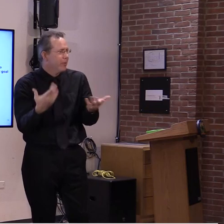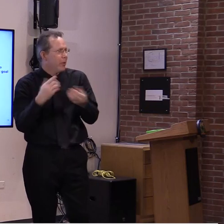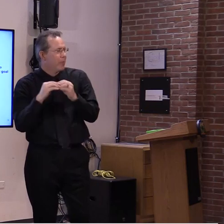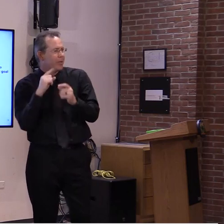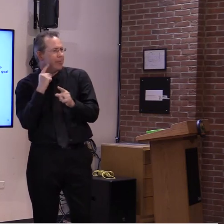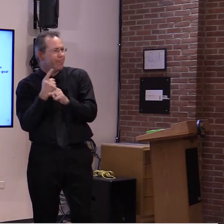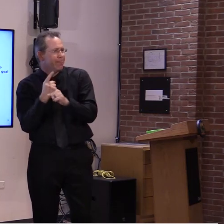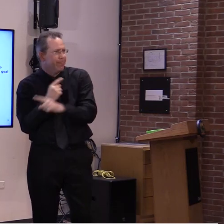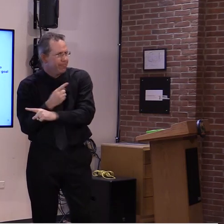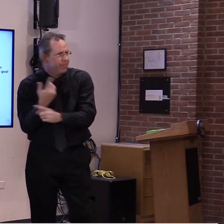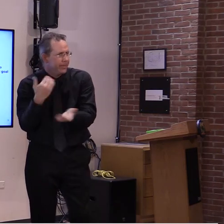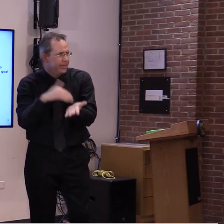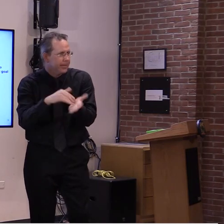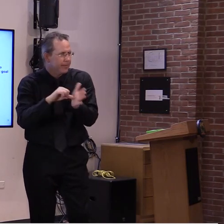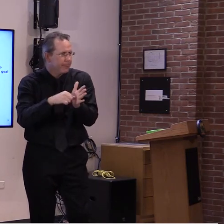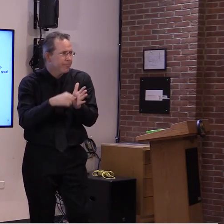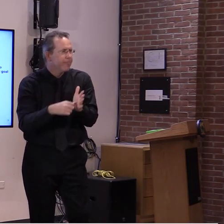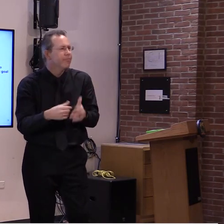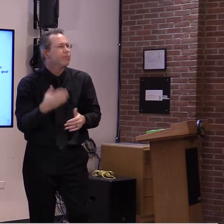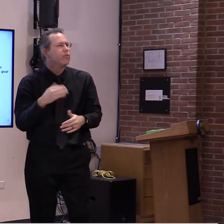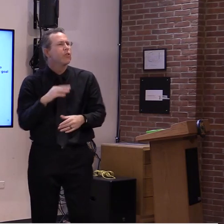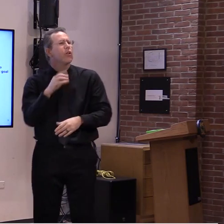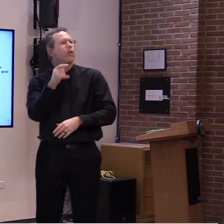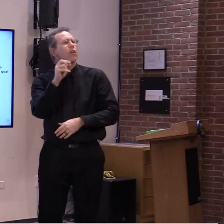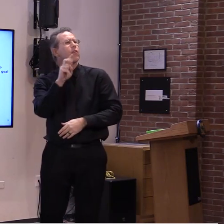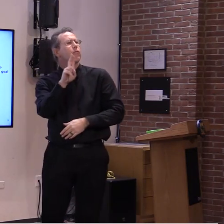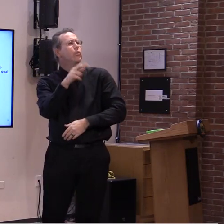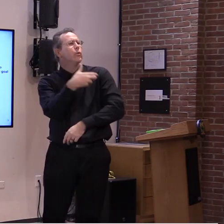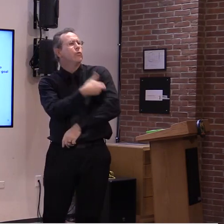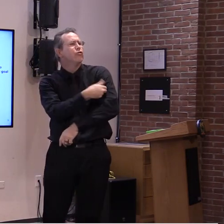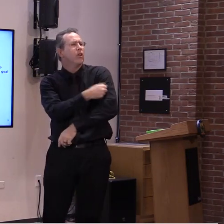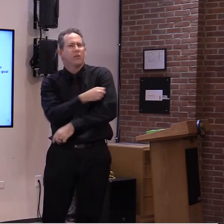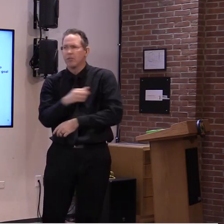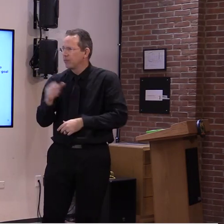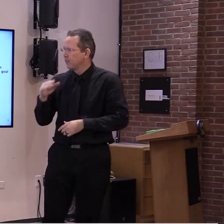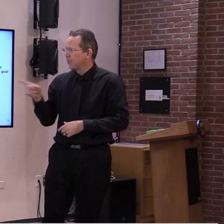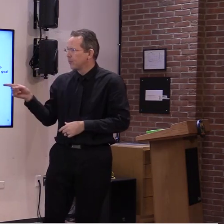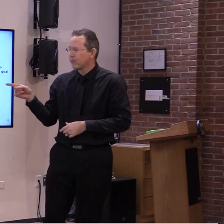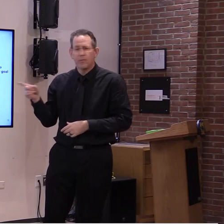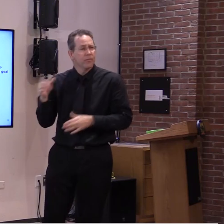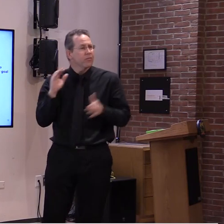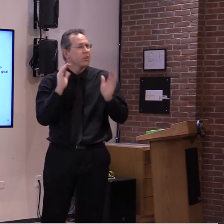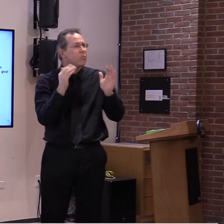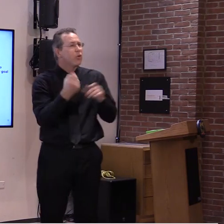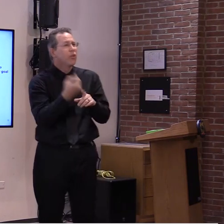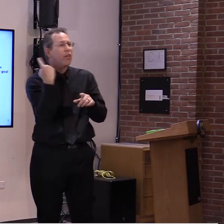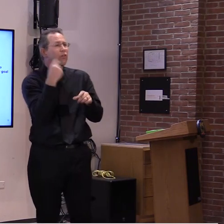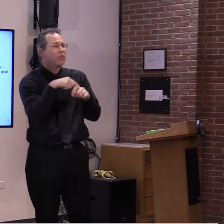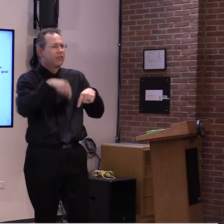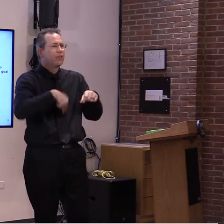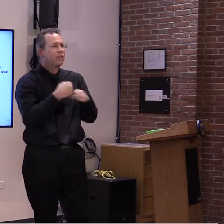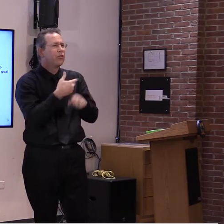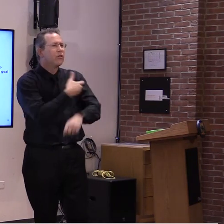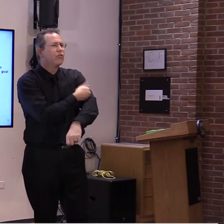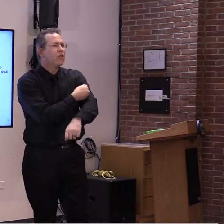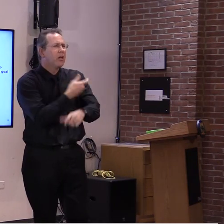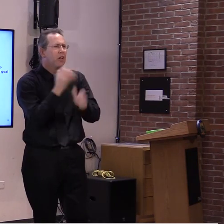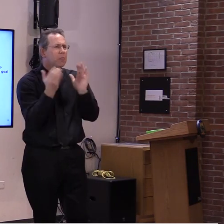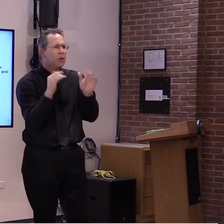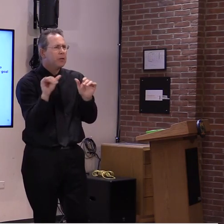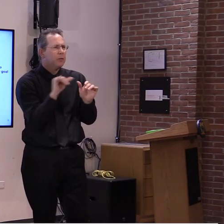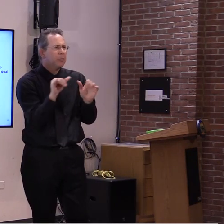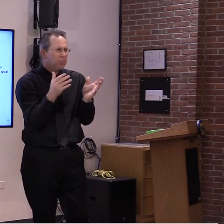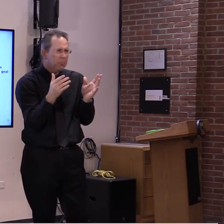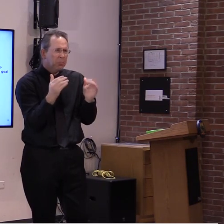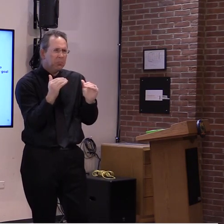regarding flu vaccination, Vermont has now surpassed the number of individuals vaccinated during last year's flu season,